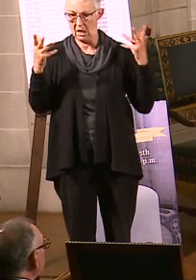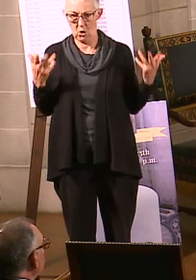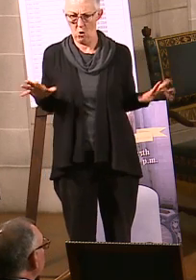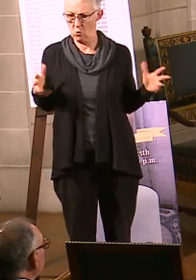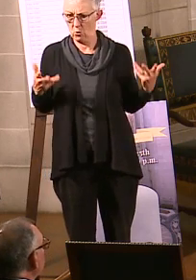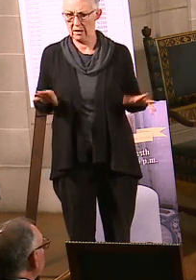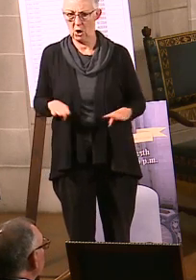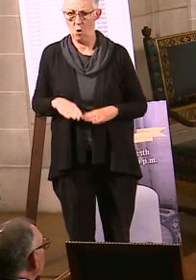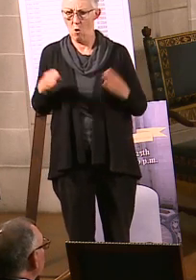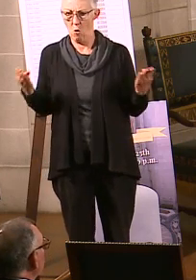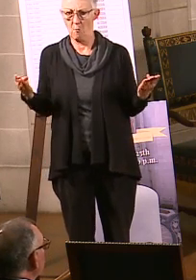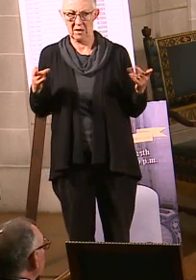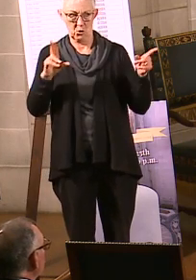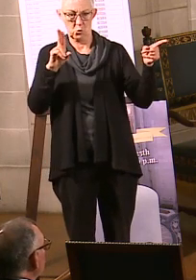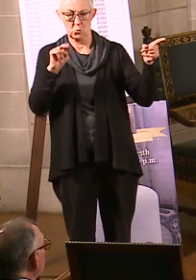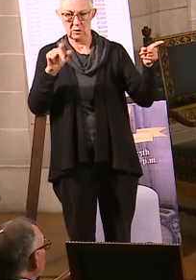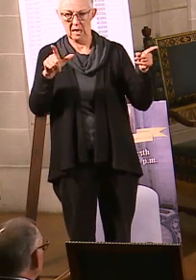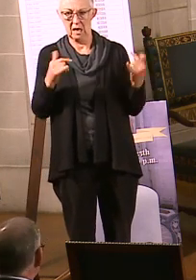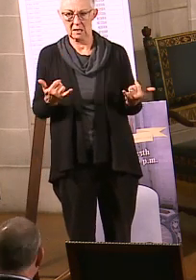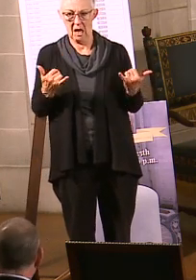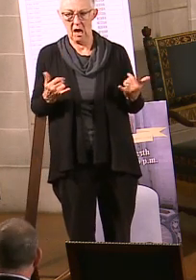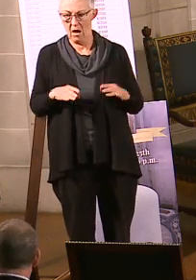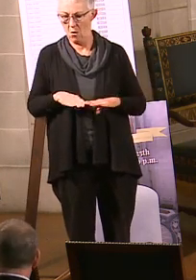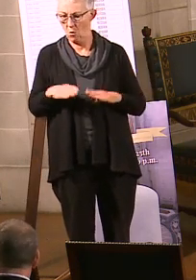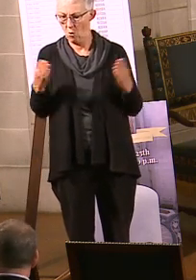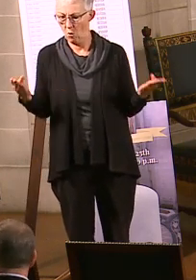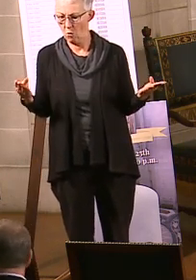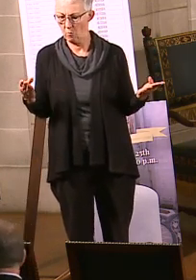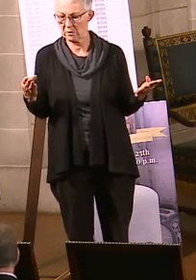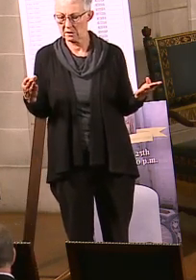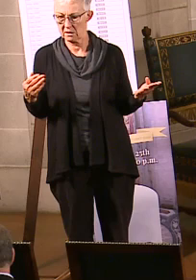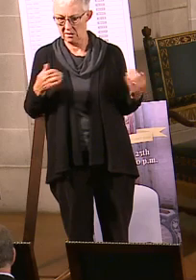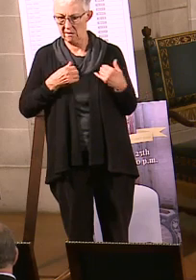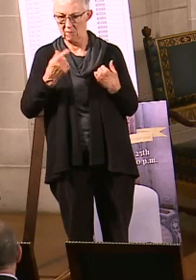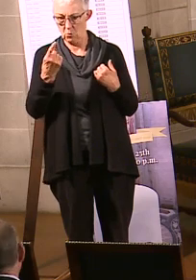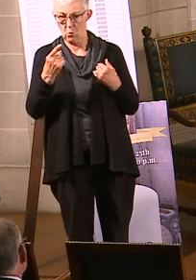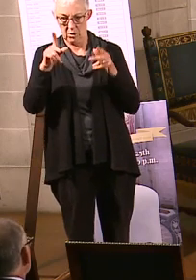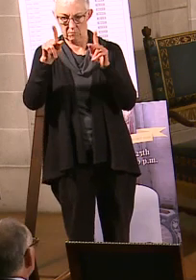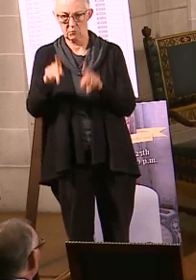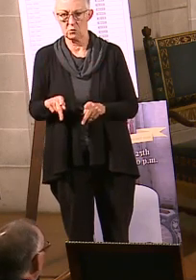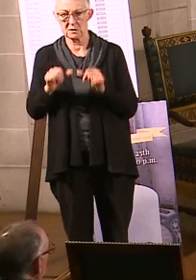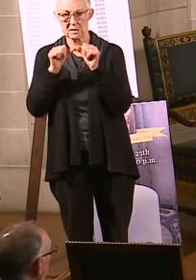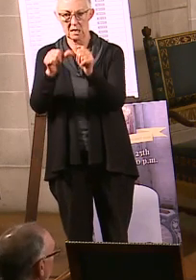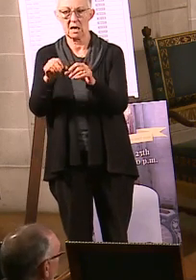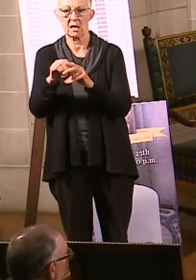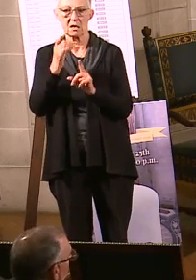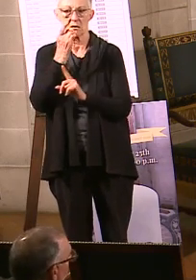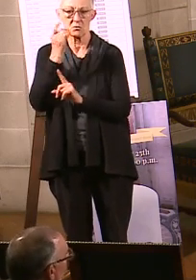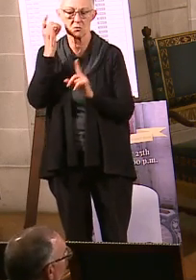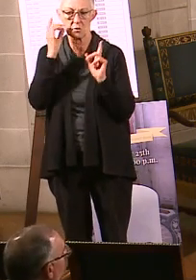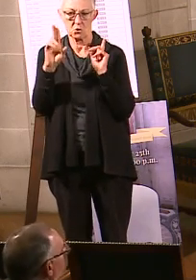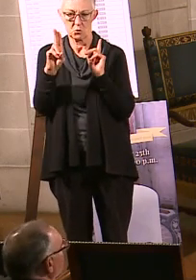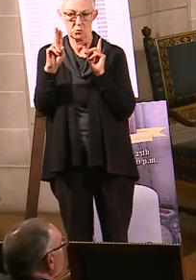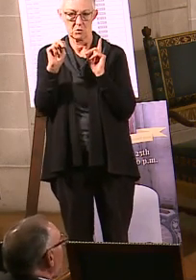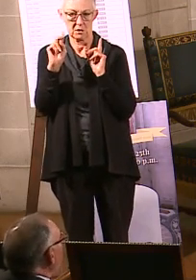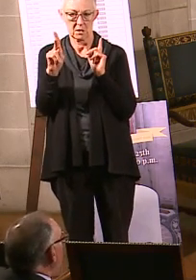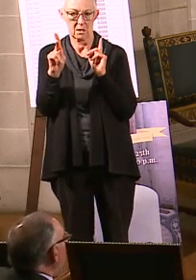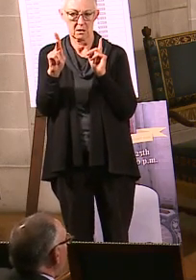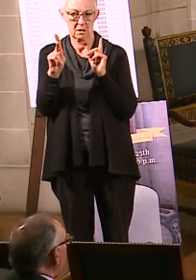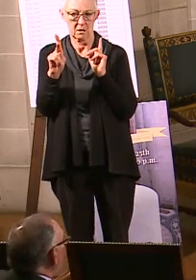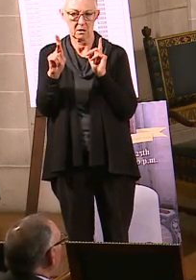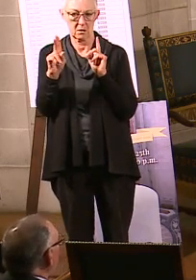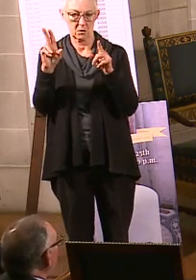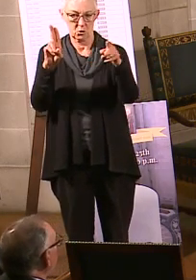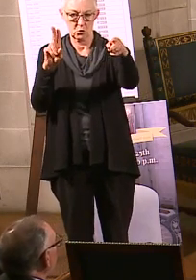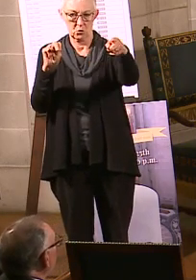Antor, do you have the numbers right offhand? Because I know we've got at least one person at UNK, obviously nobody at UNL right now, because we just opened up today. UNO is